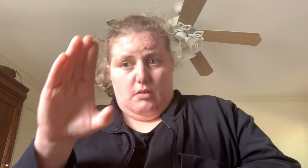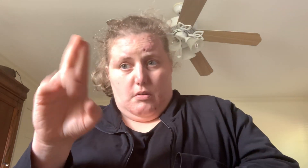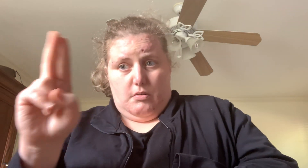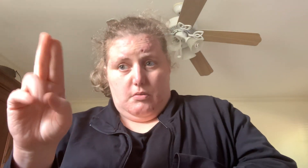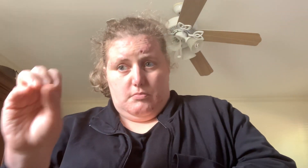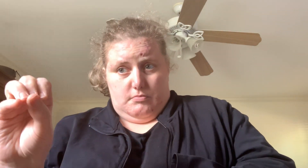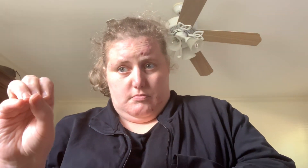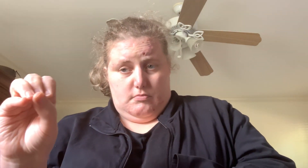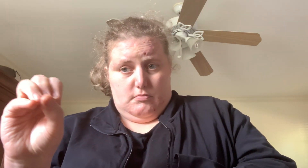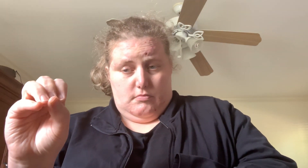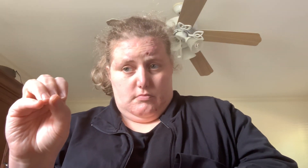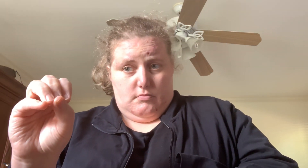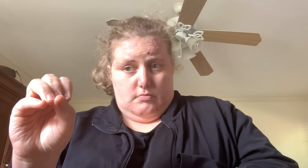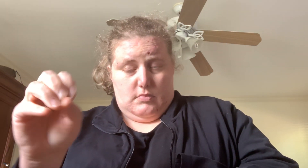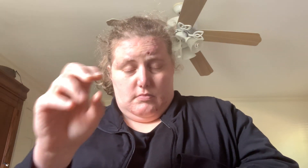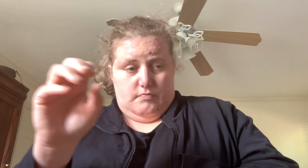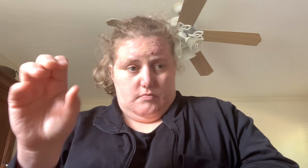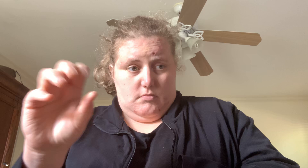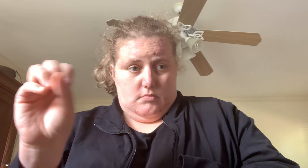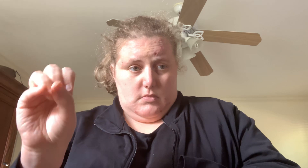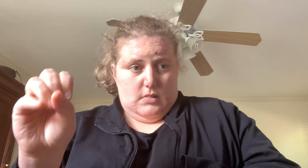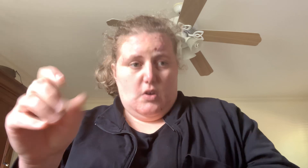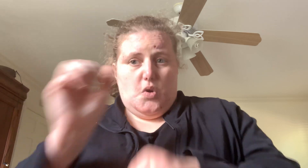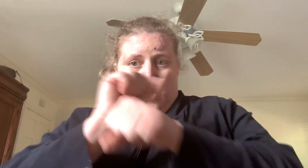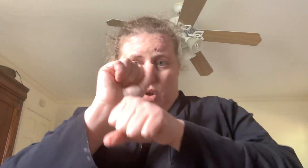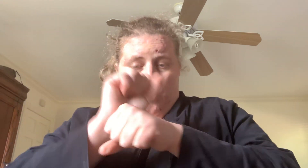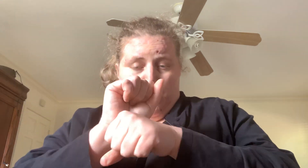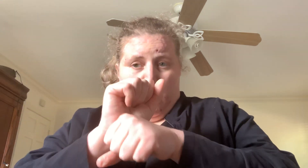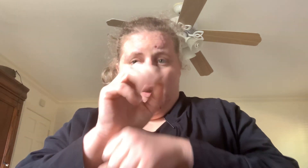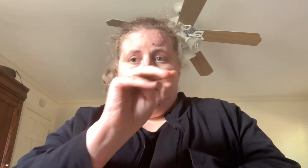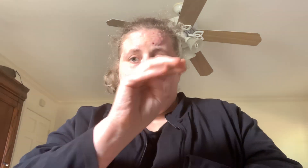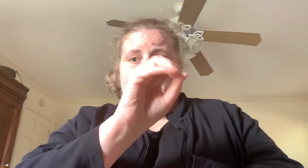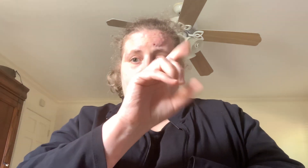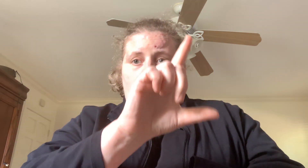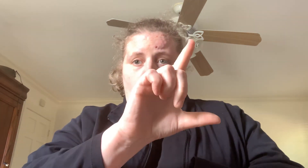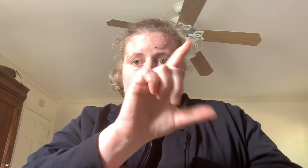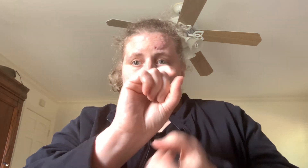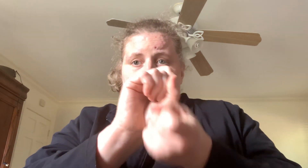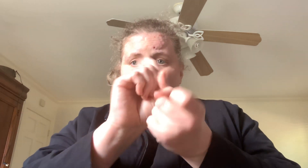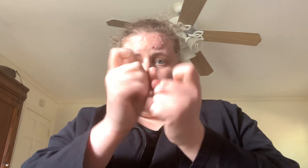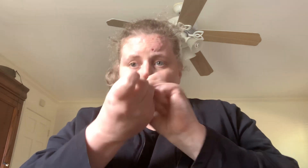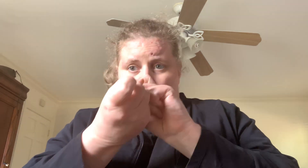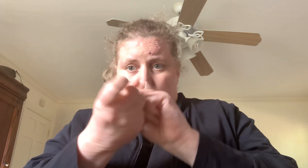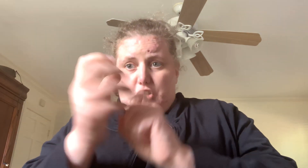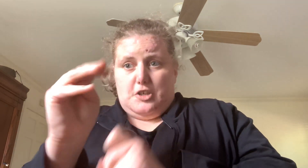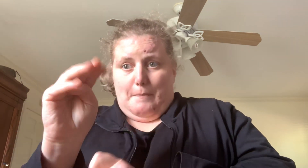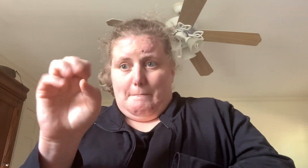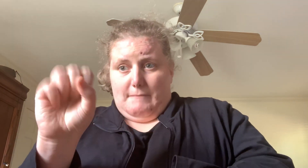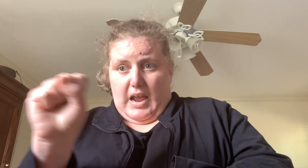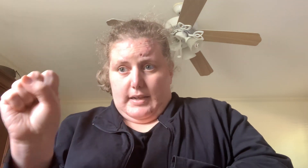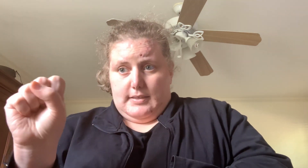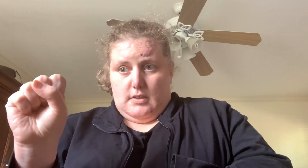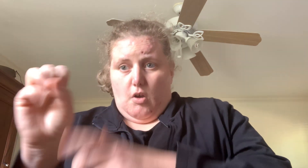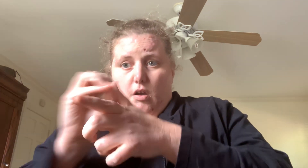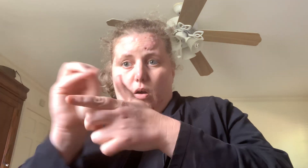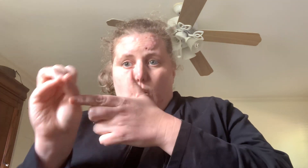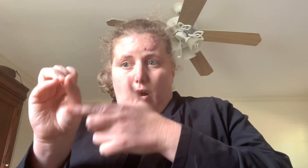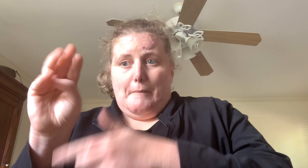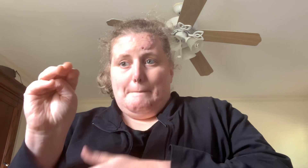with going from mole to mass or mass to mole. In these type of problems, it's always going to be very important